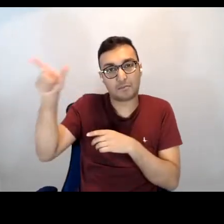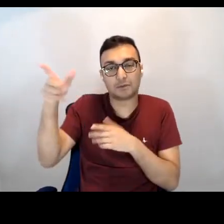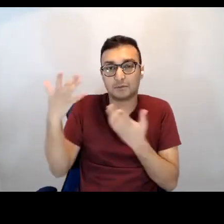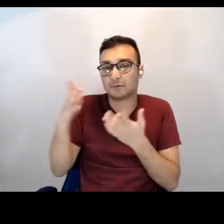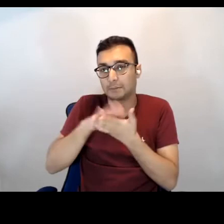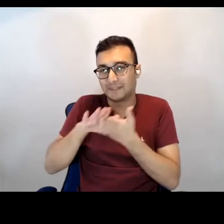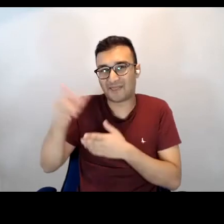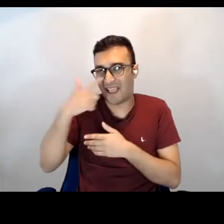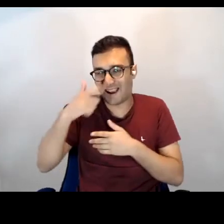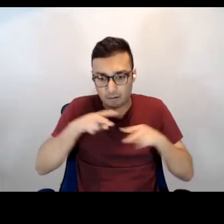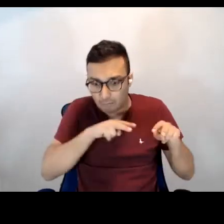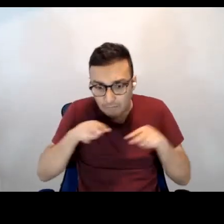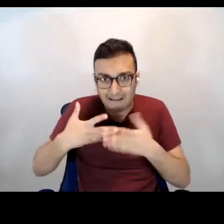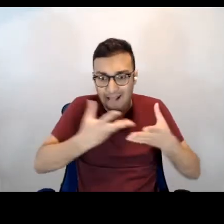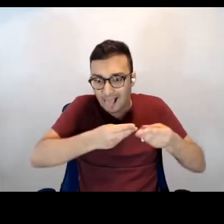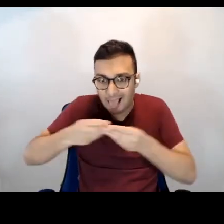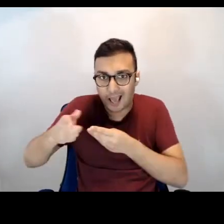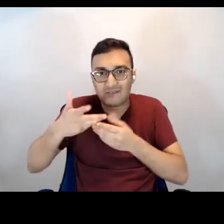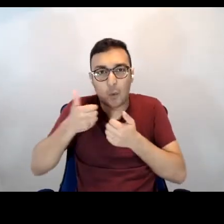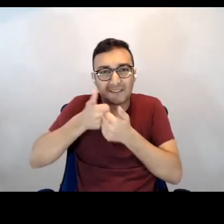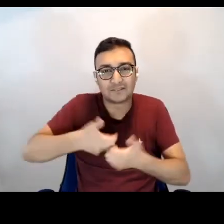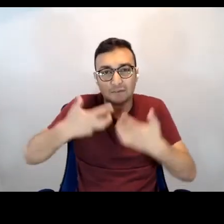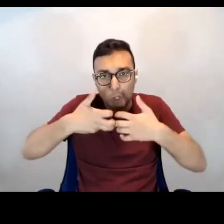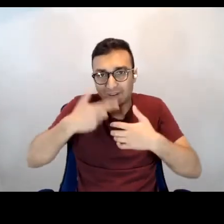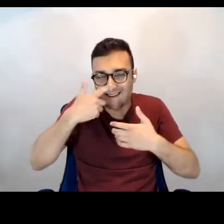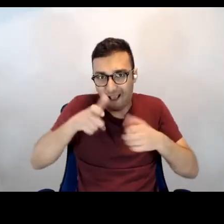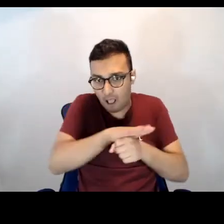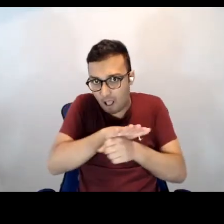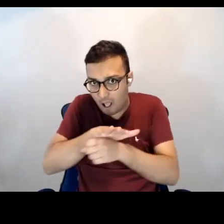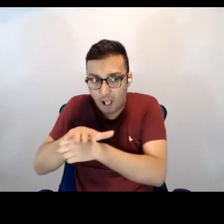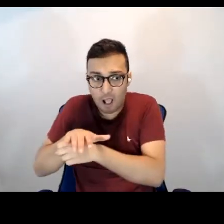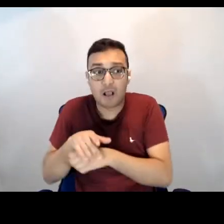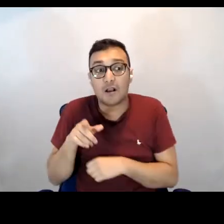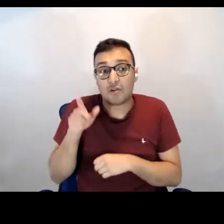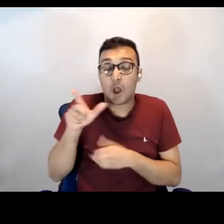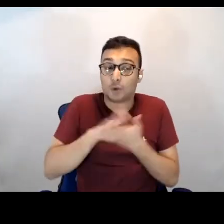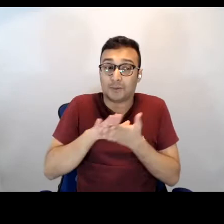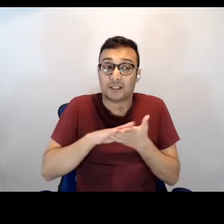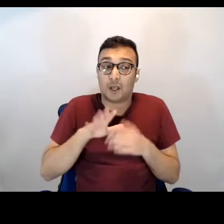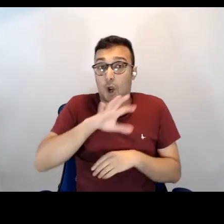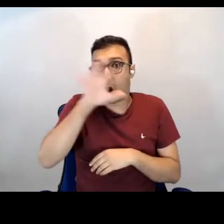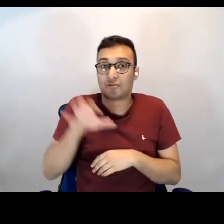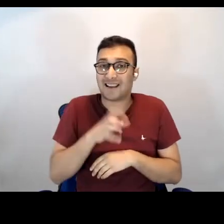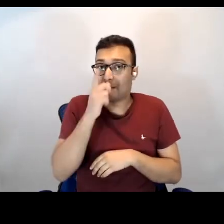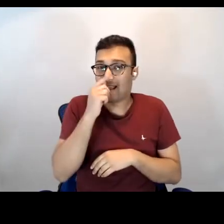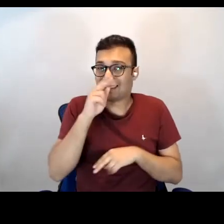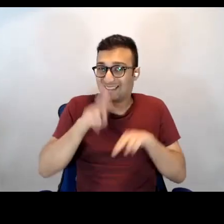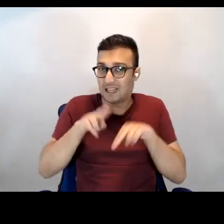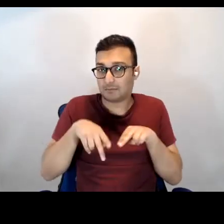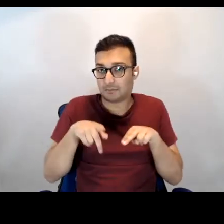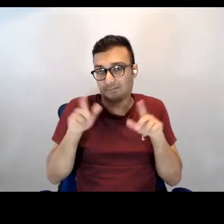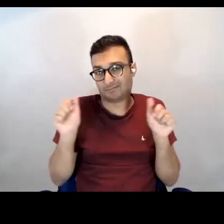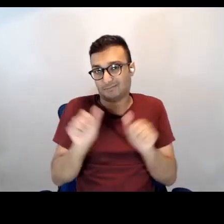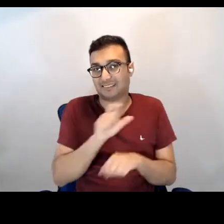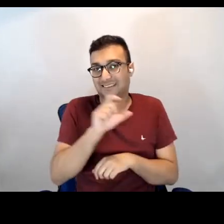assistive technology, is very much in the system support space. And so the country capacity assessments have been developed